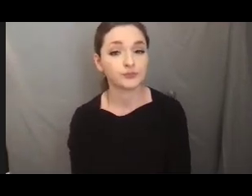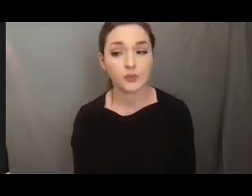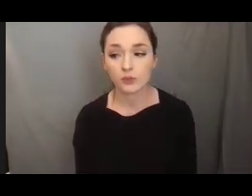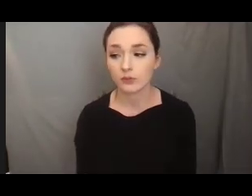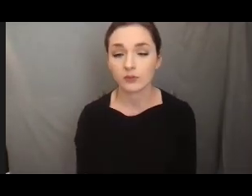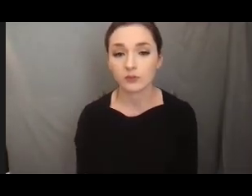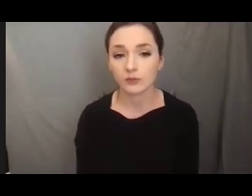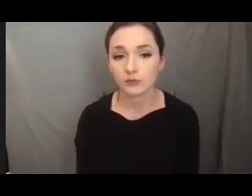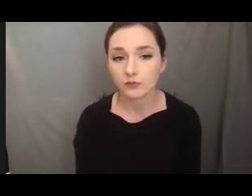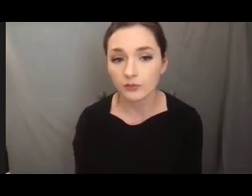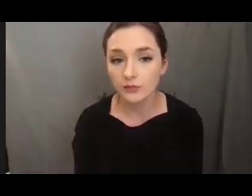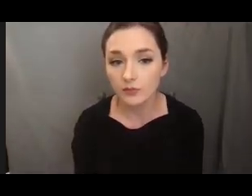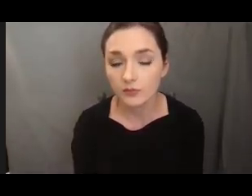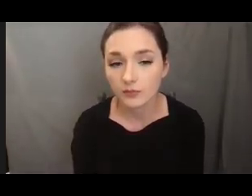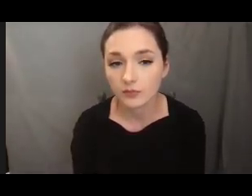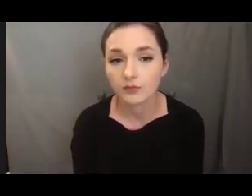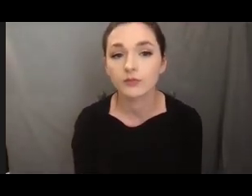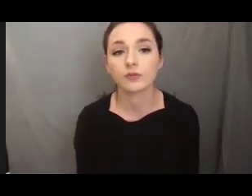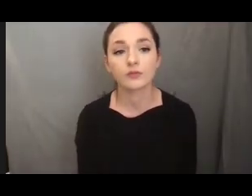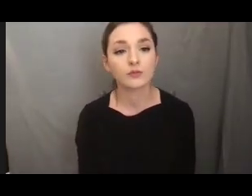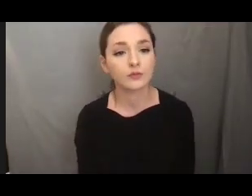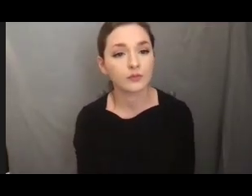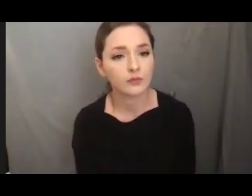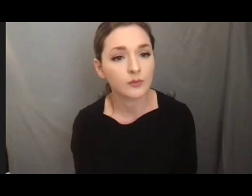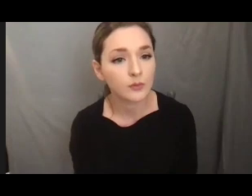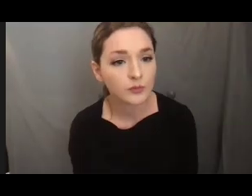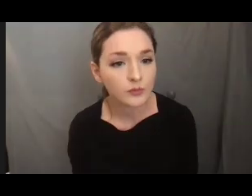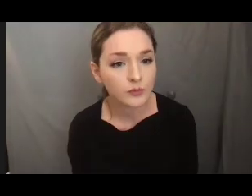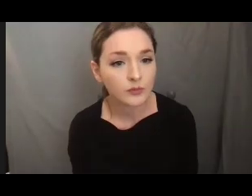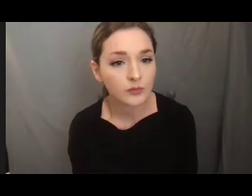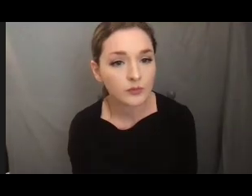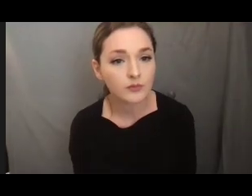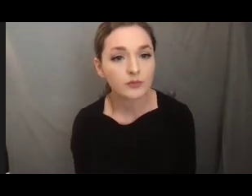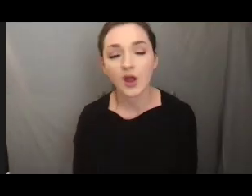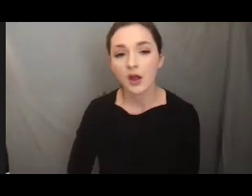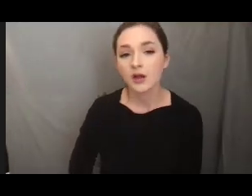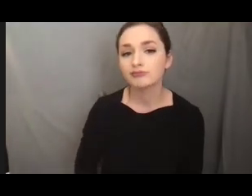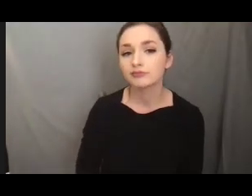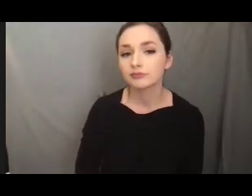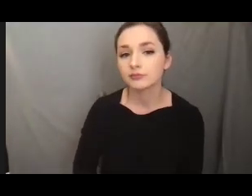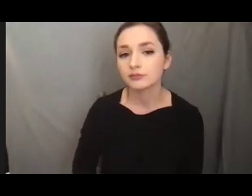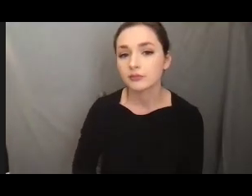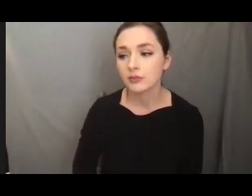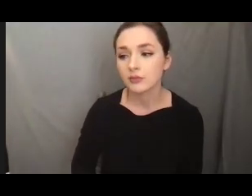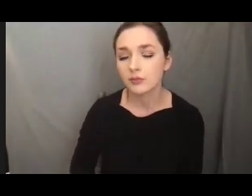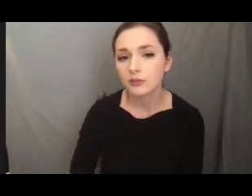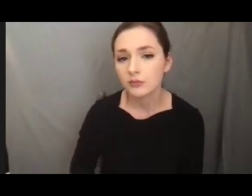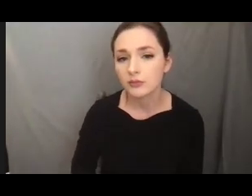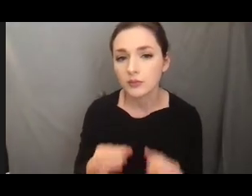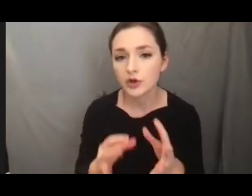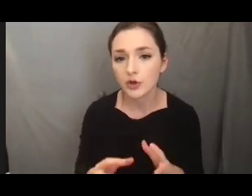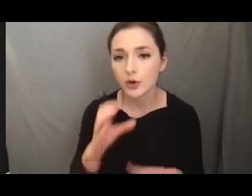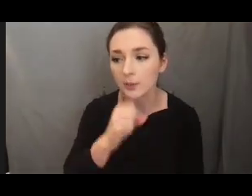That's Those cool. are all distinguished professors up there. I always forget to Okay. include that, but that's what those are. And those won't change. They are what they